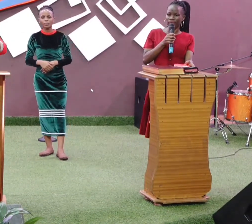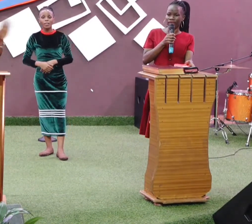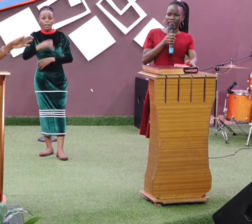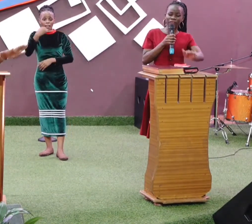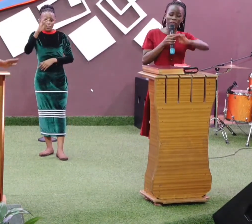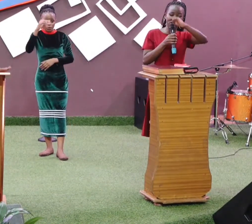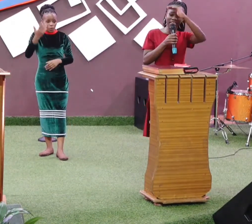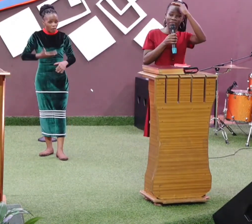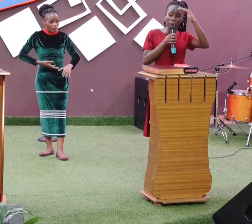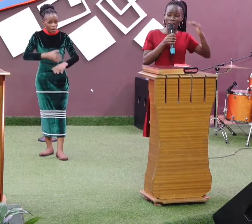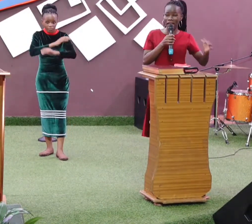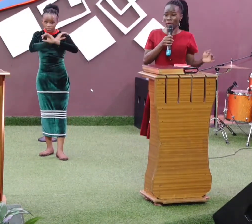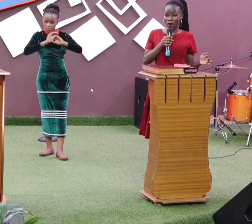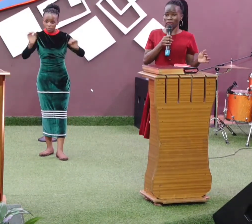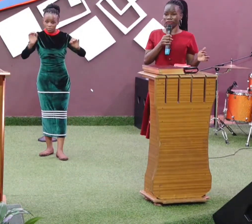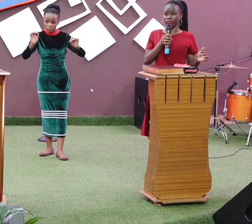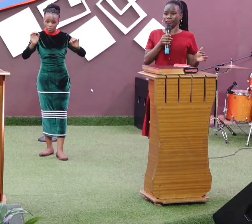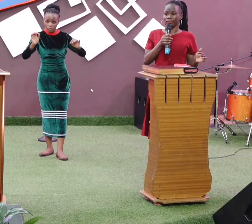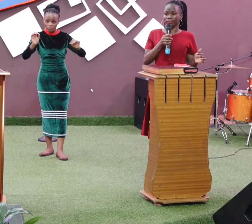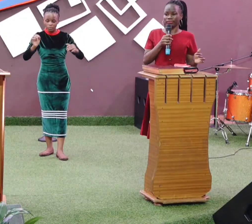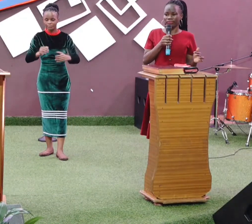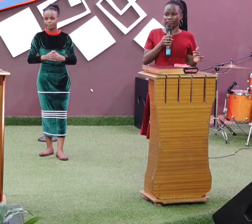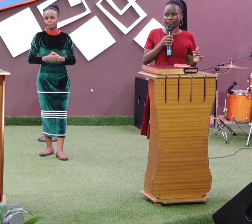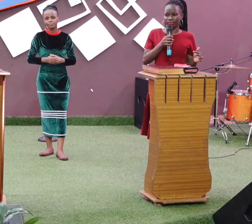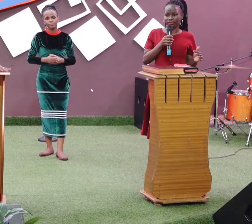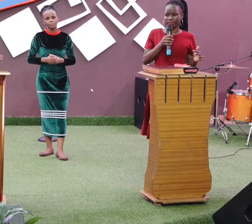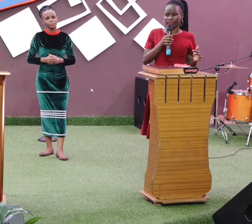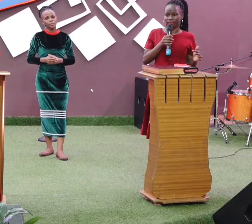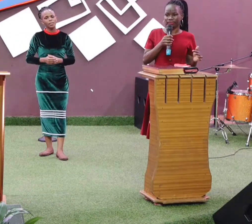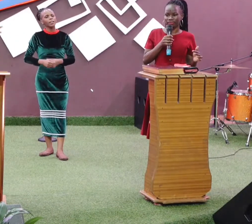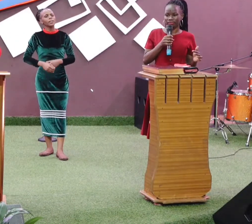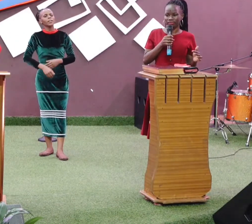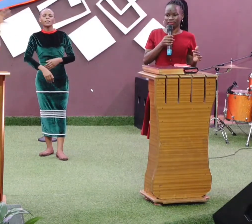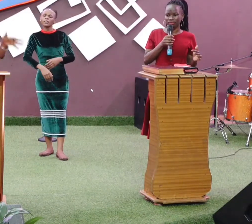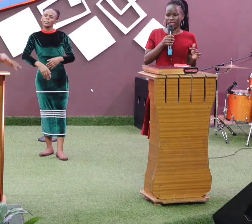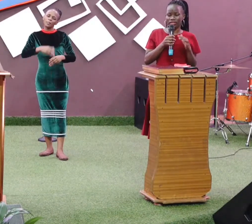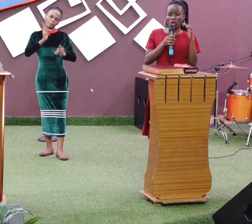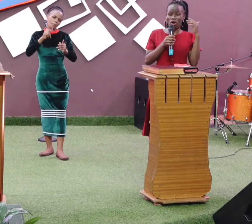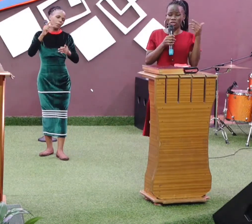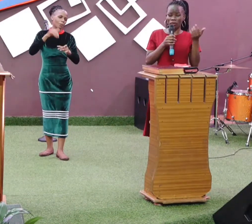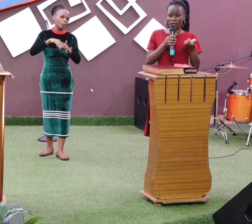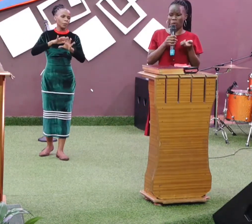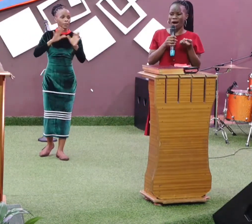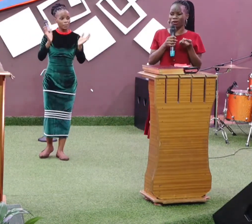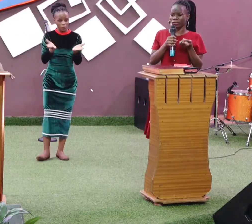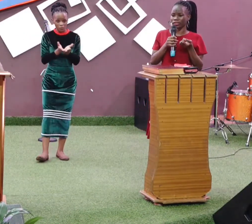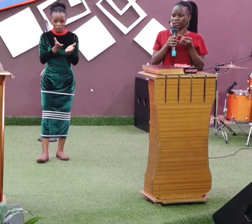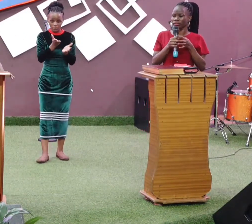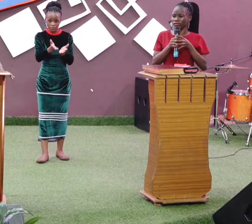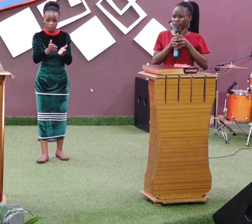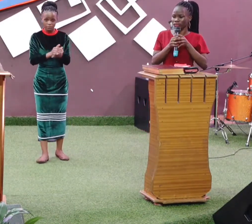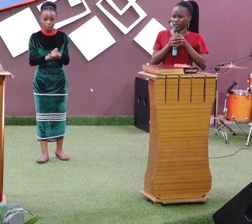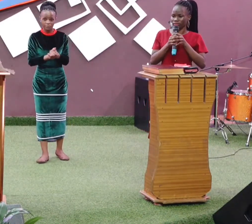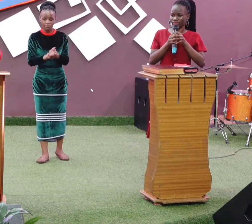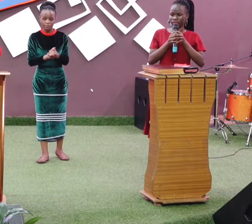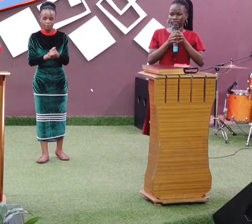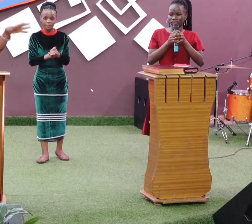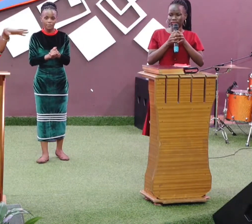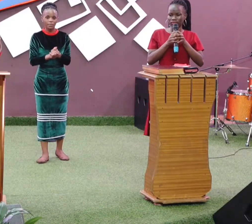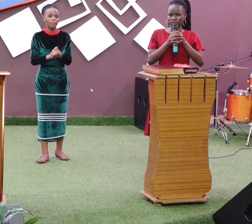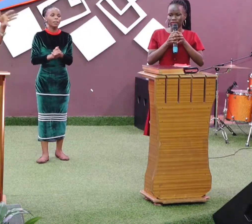Boba tolina. If you don't have the Bible. Bana abokunsi. Those of the world.